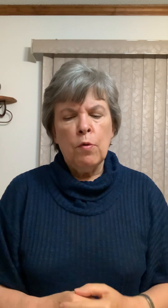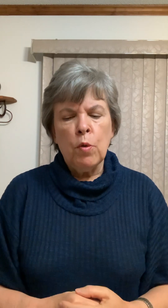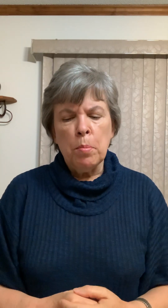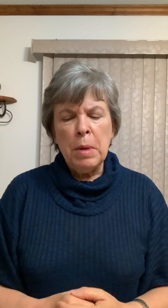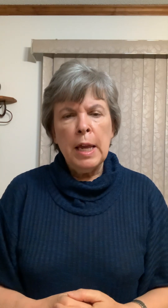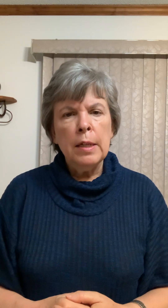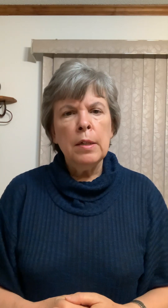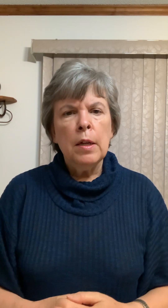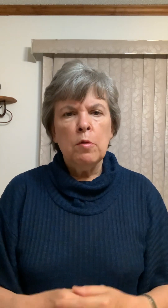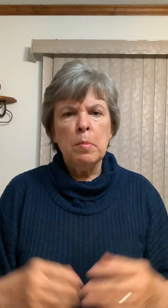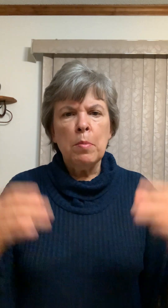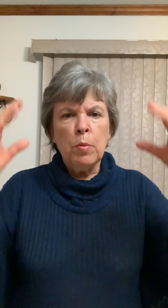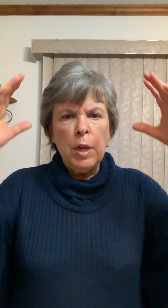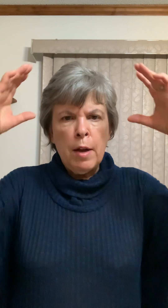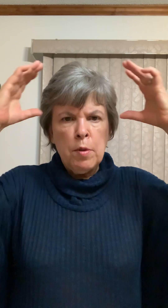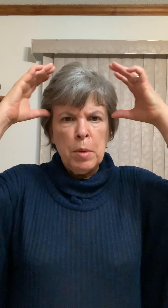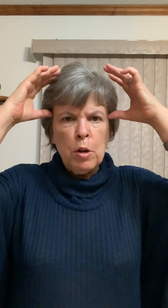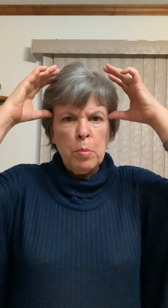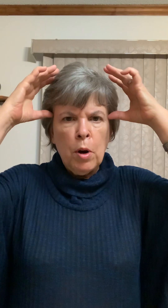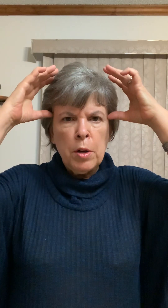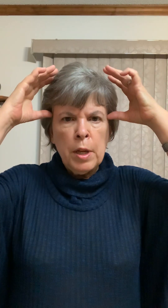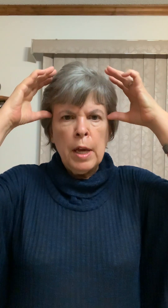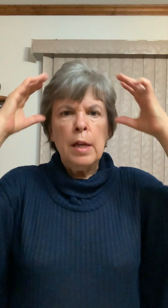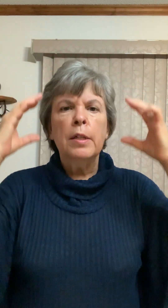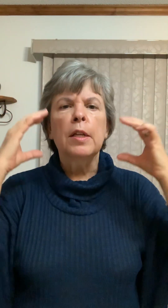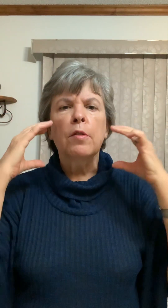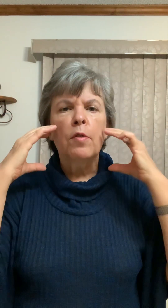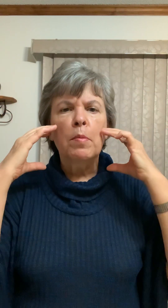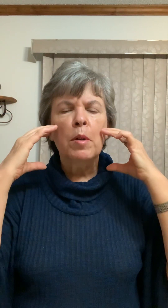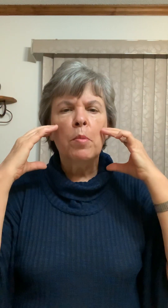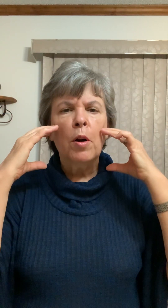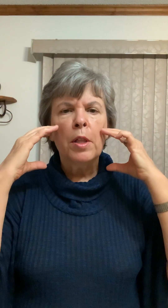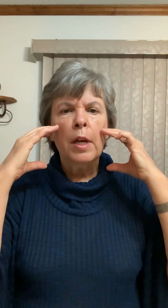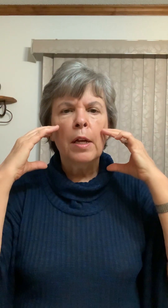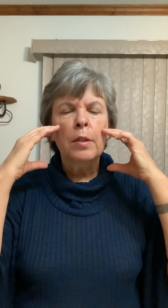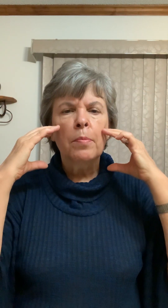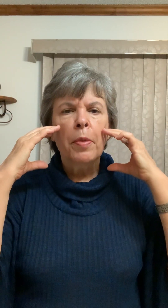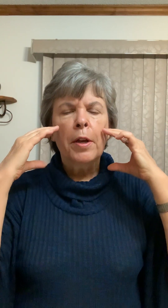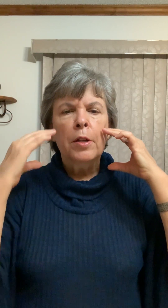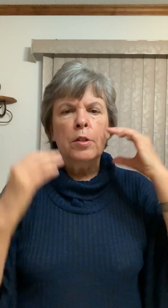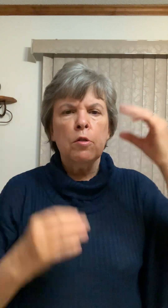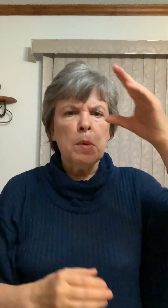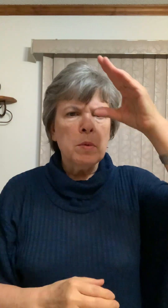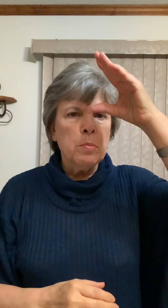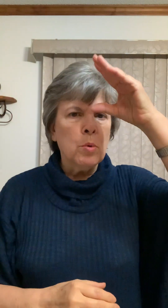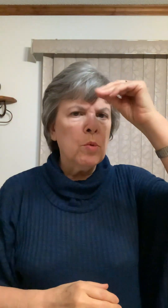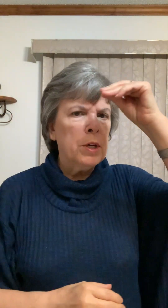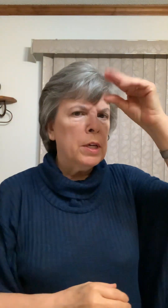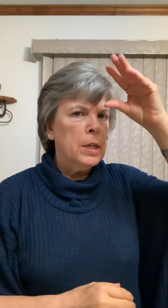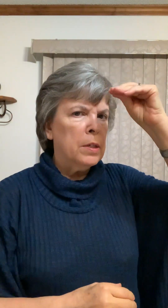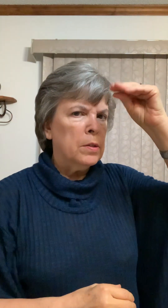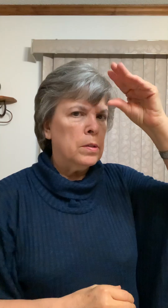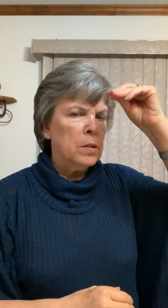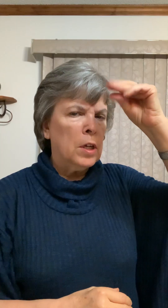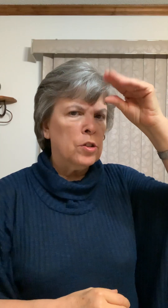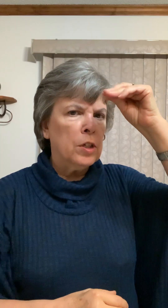For man, remember we have the male part of the head and the female part of the head. So remember, boy is touching